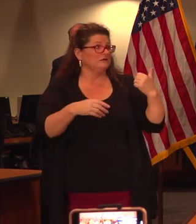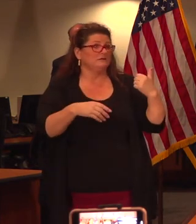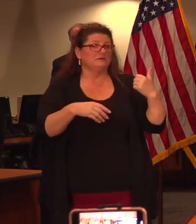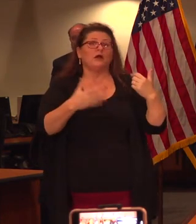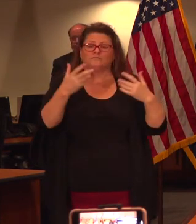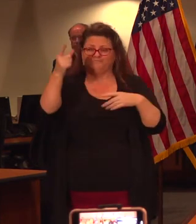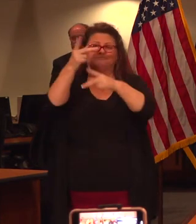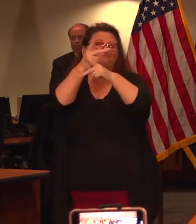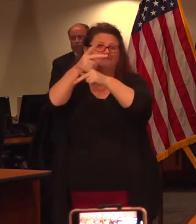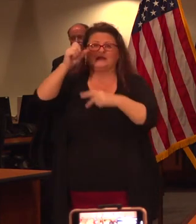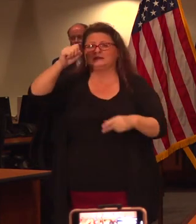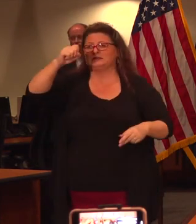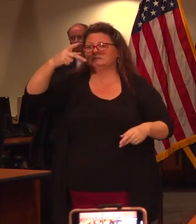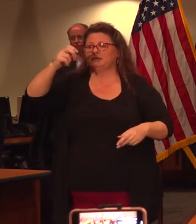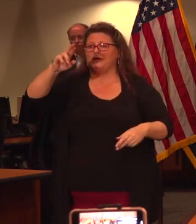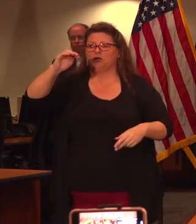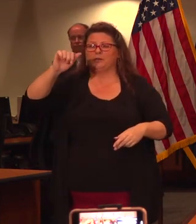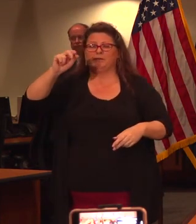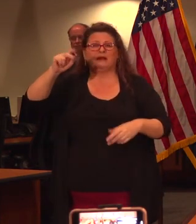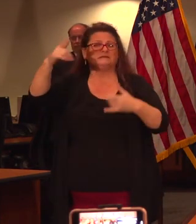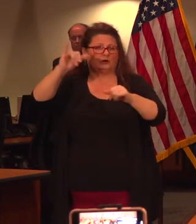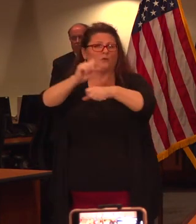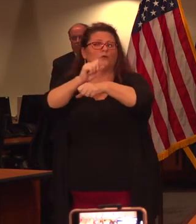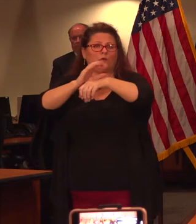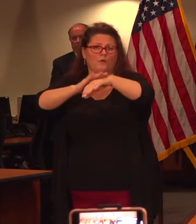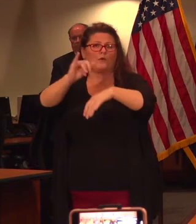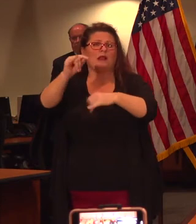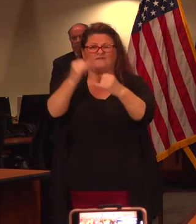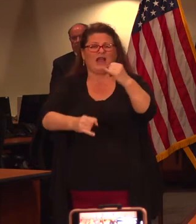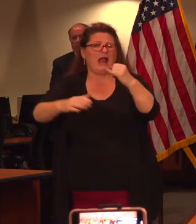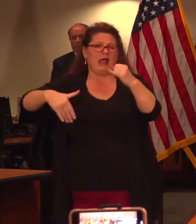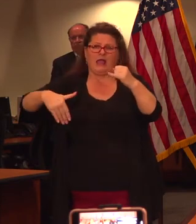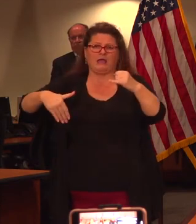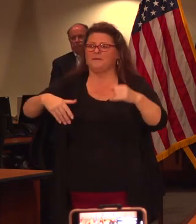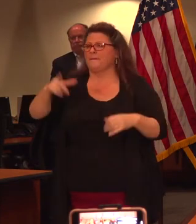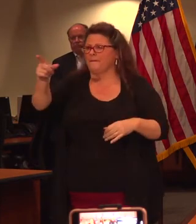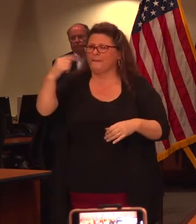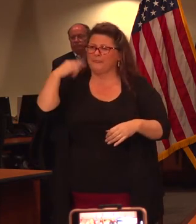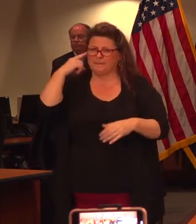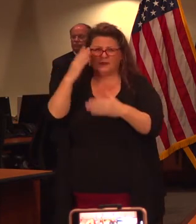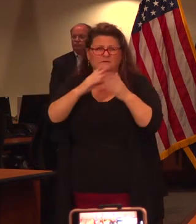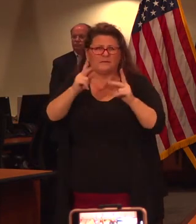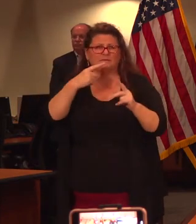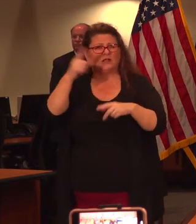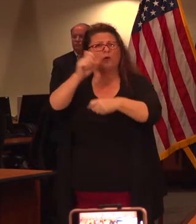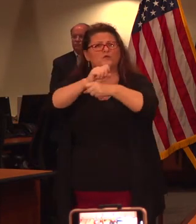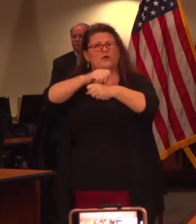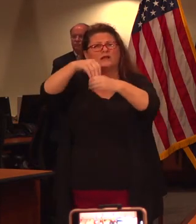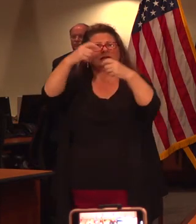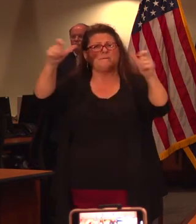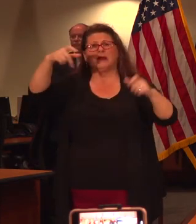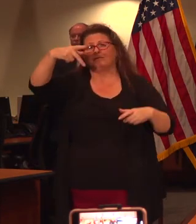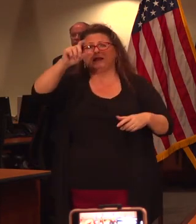The Superintendent Spearman and others are working on those plans now. They've not been finalized. We're hearing from some people also who work in plants, big